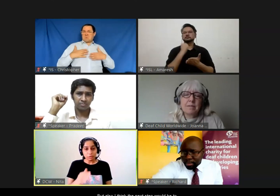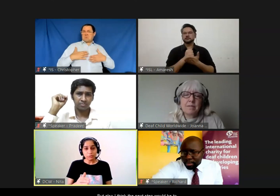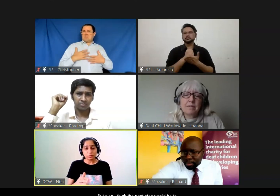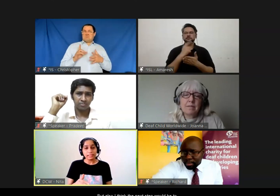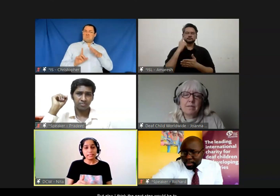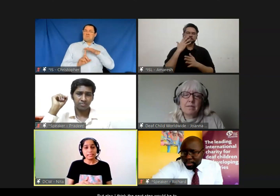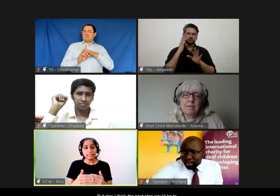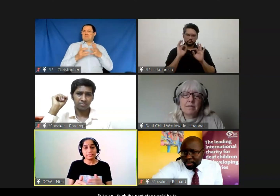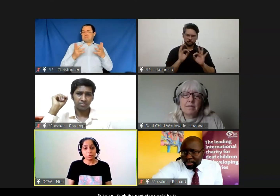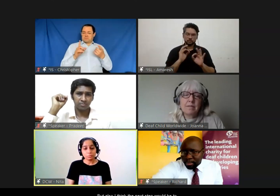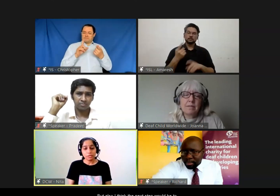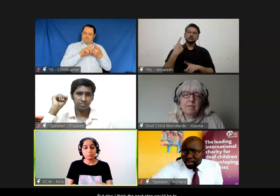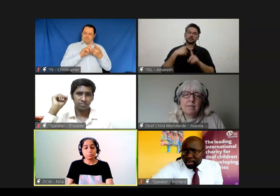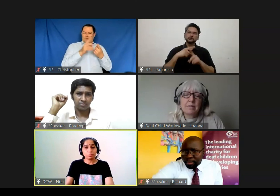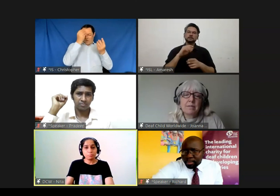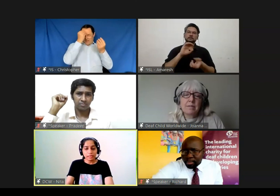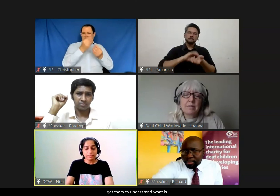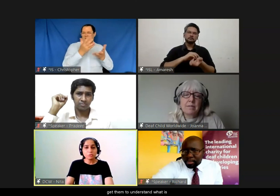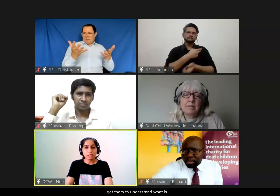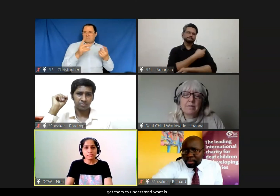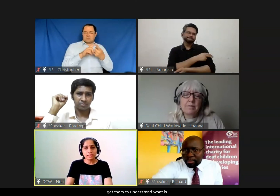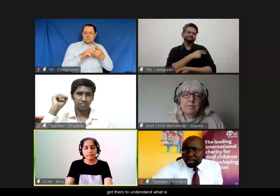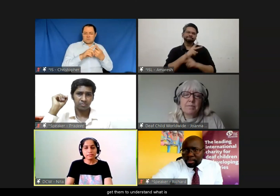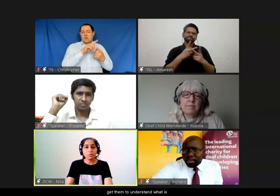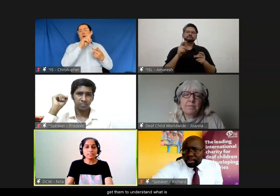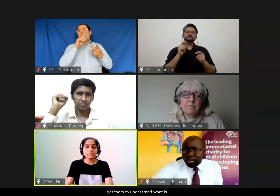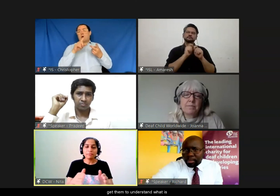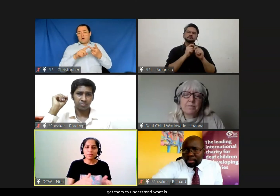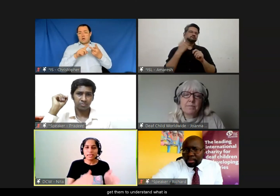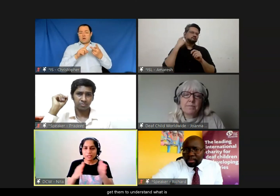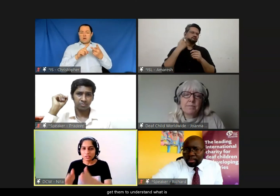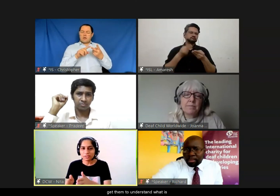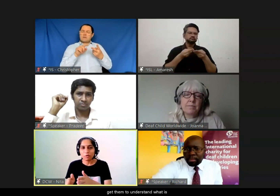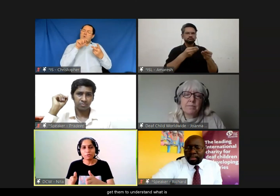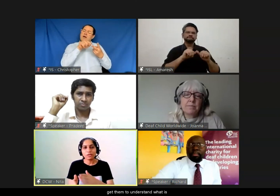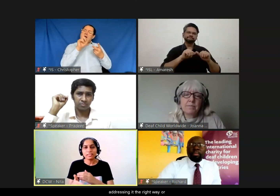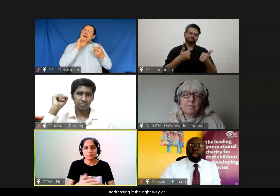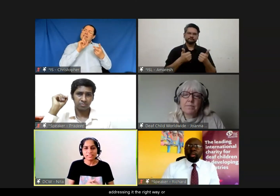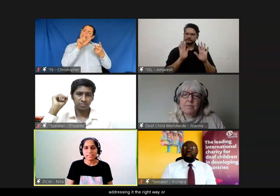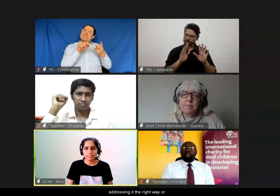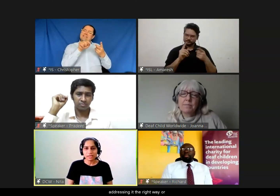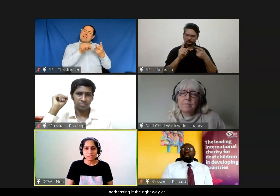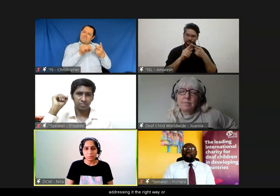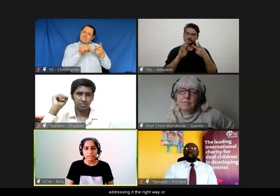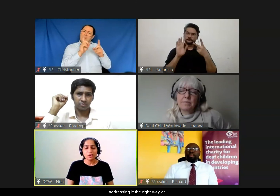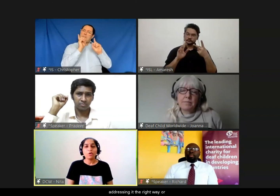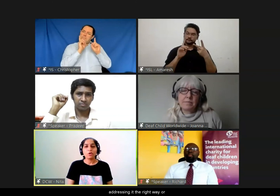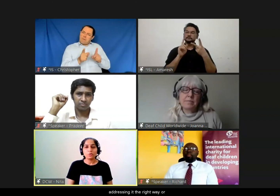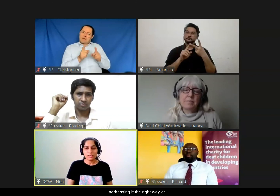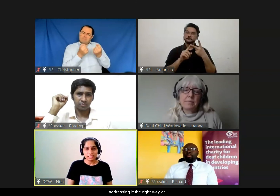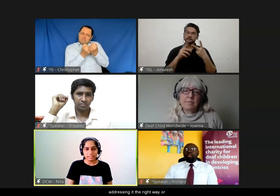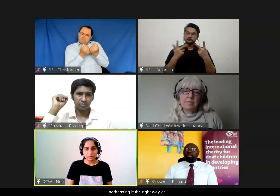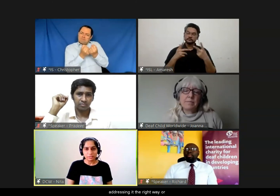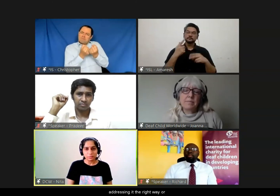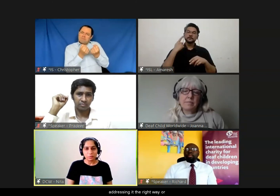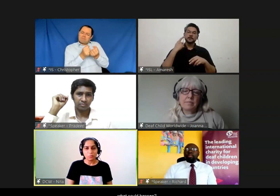But also, I think the next step would be to get them to understand what is the implication of not addressing it the right way or